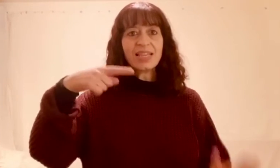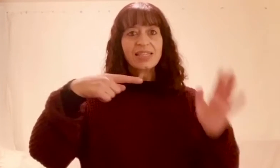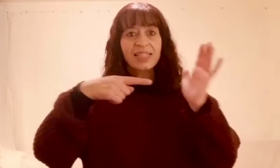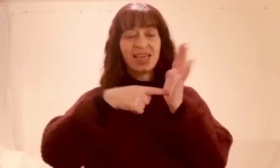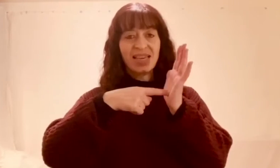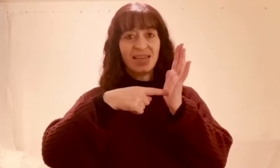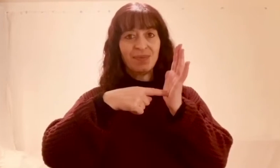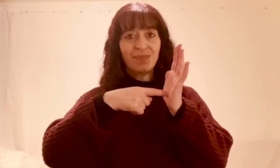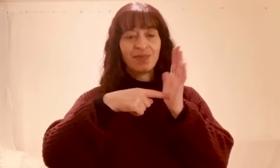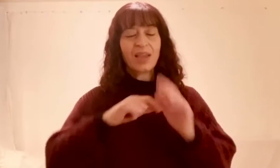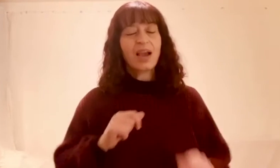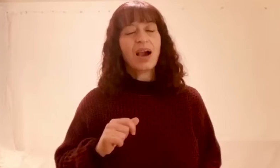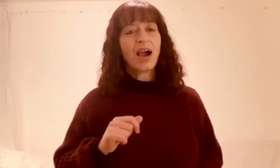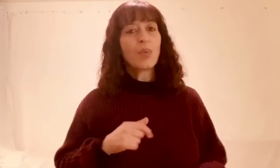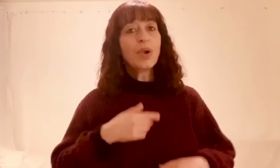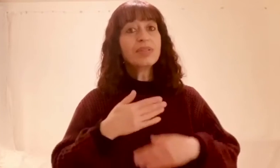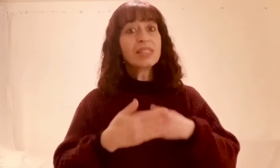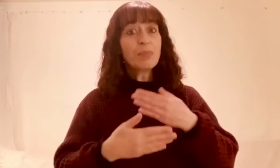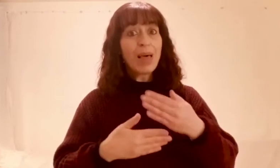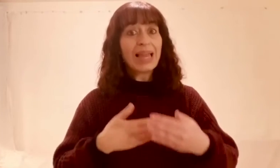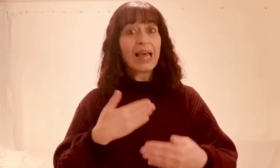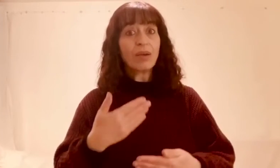C-T. I won't spell out